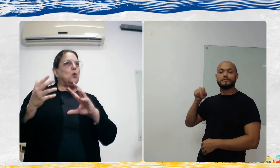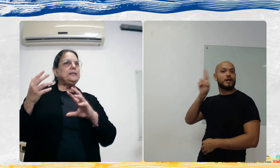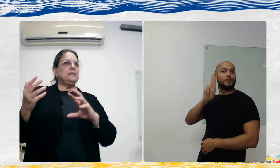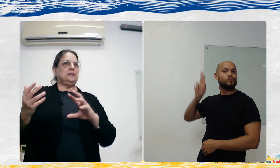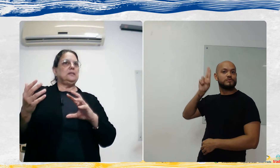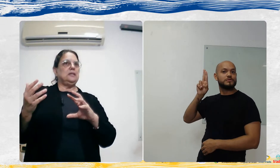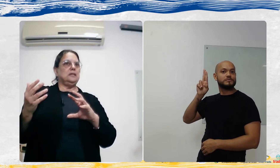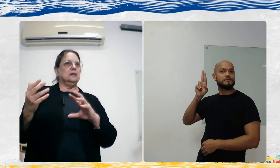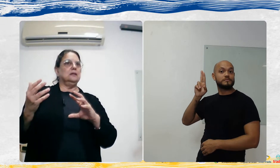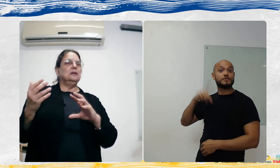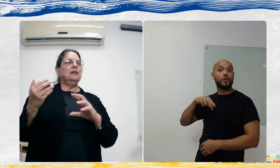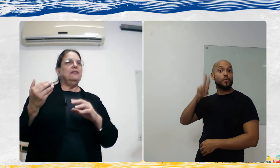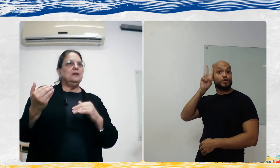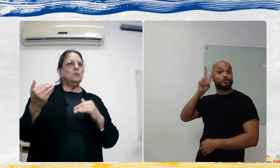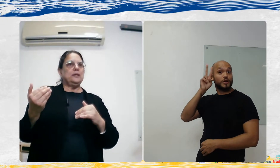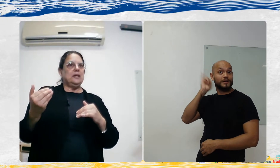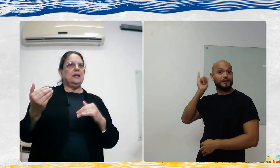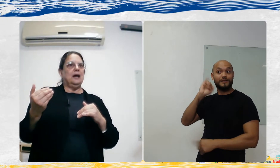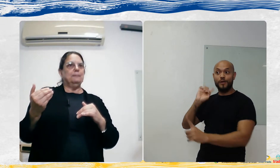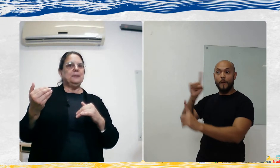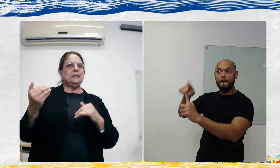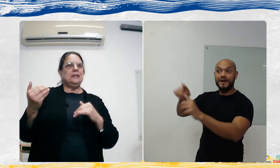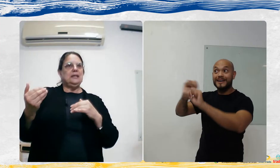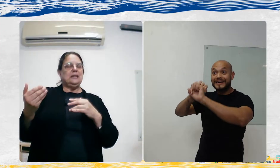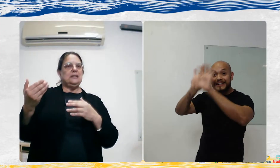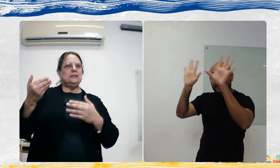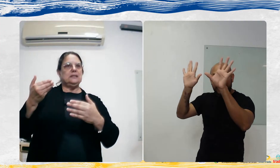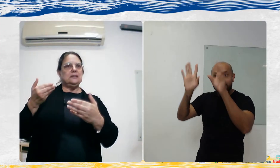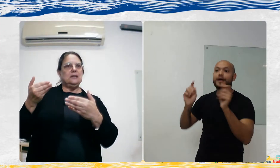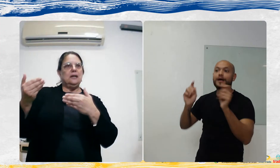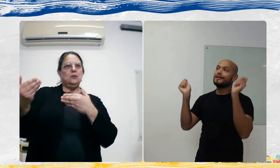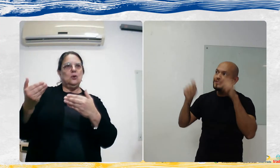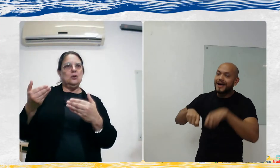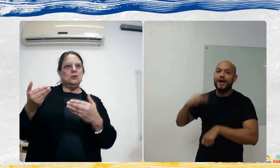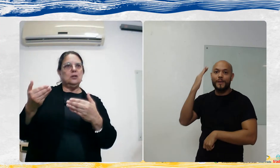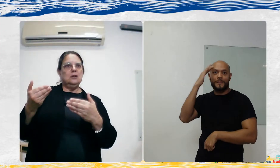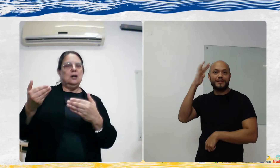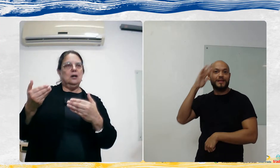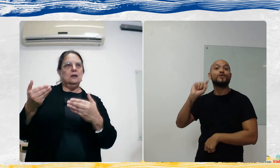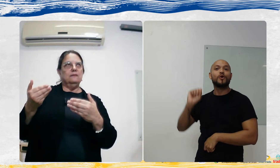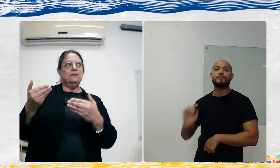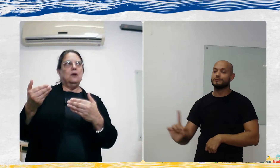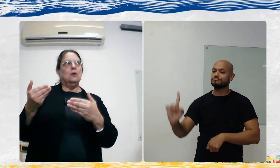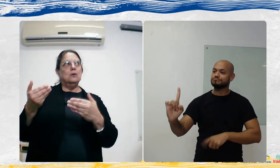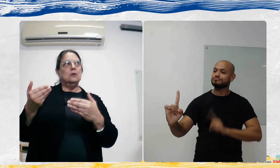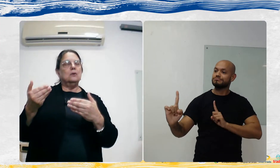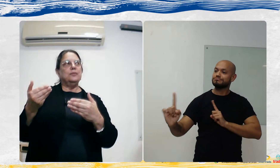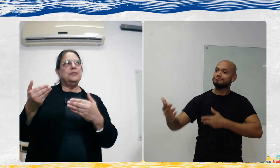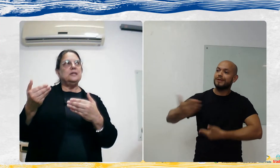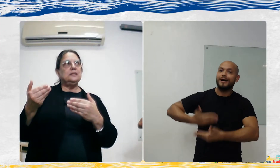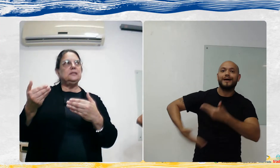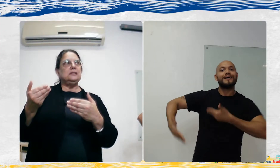that point is clear, then what can happen is a dialogue of,